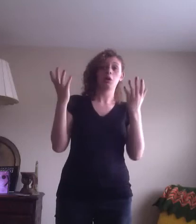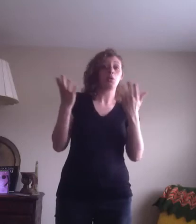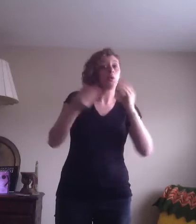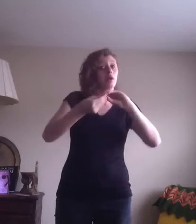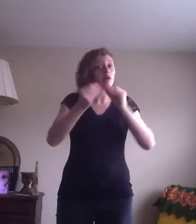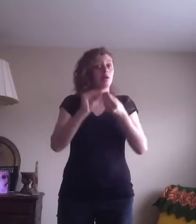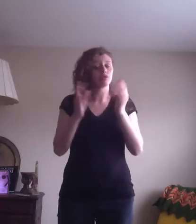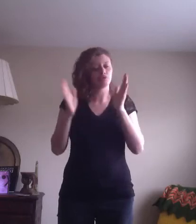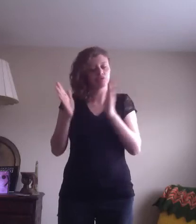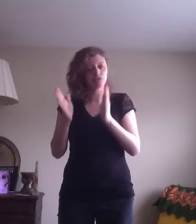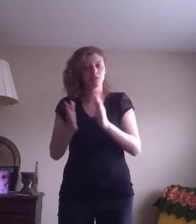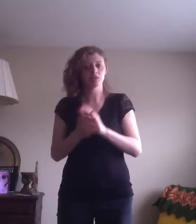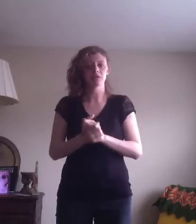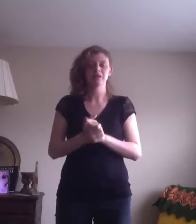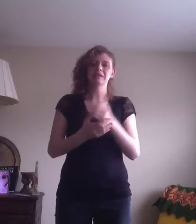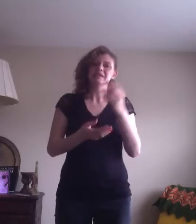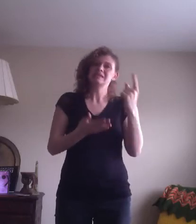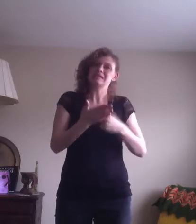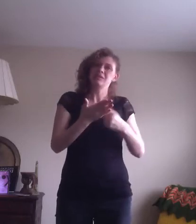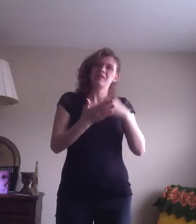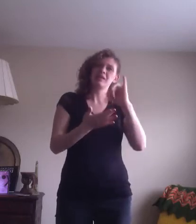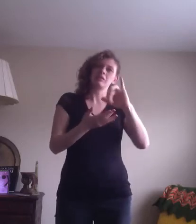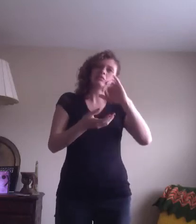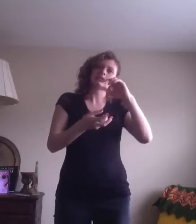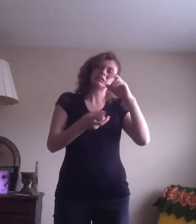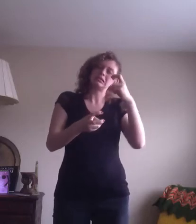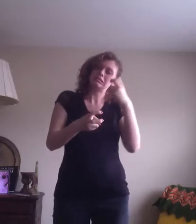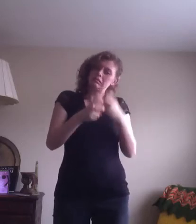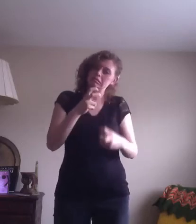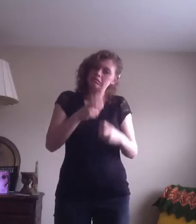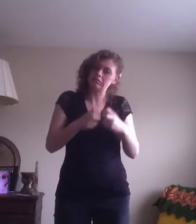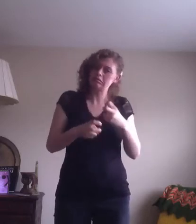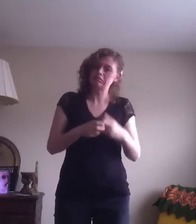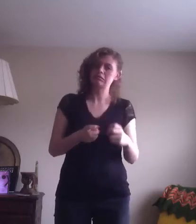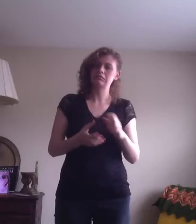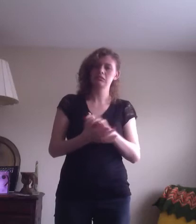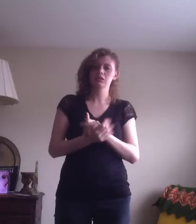difficult. Suppose we take the numbers 2 and 4 as an example.